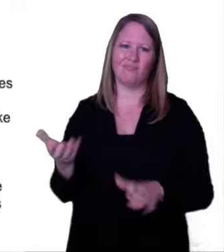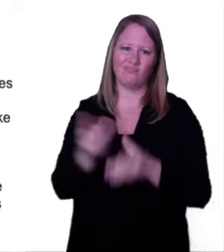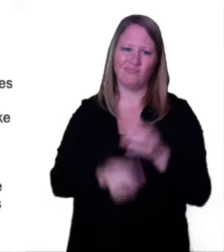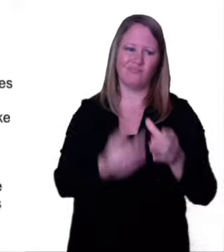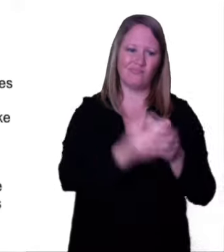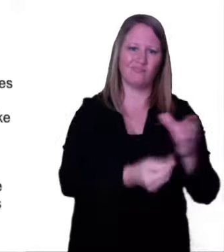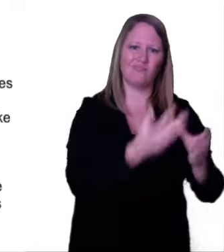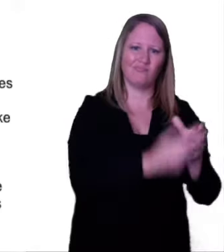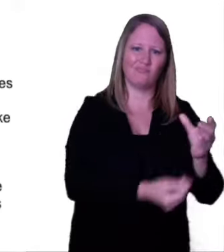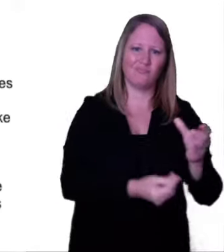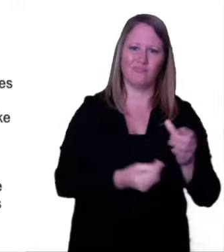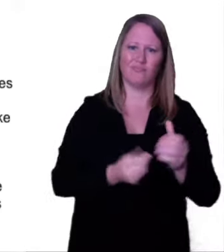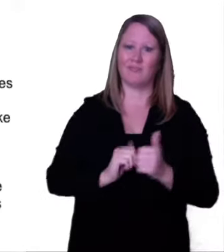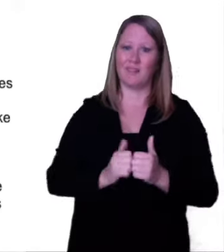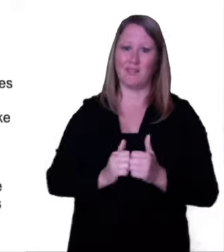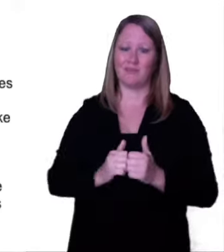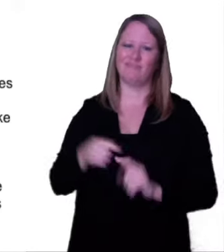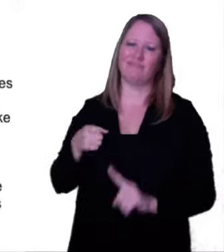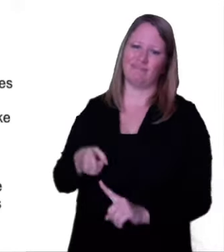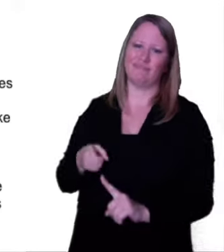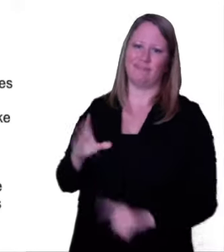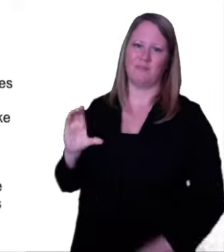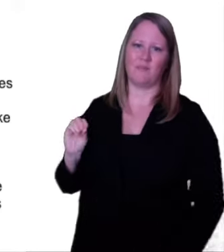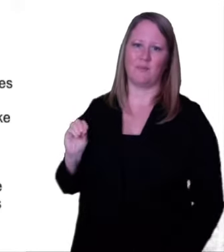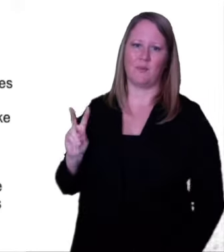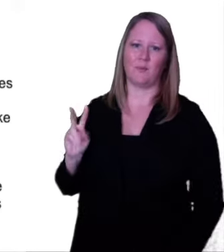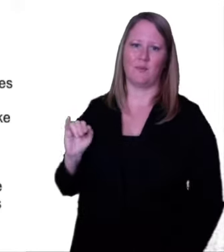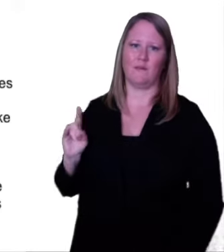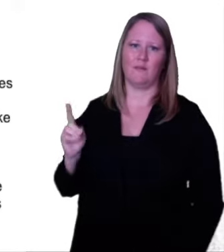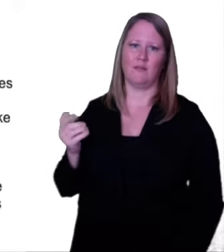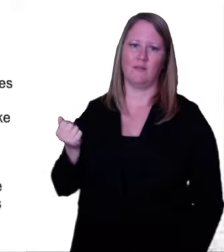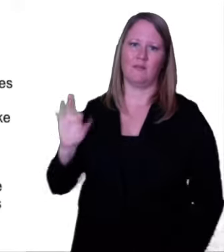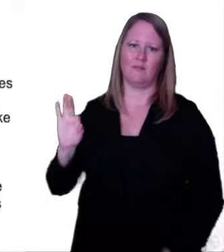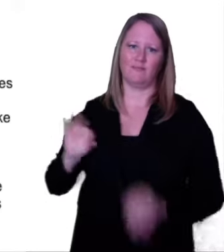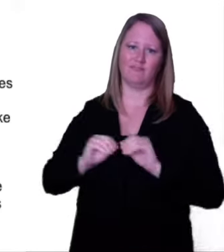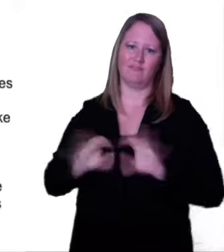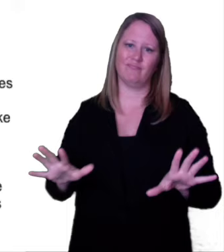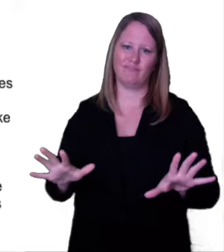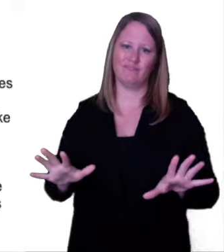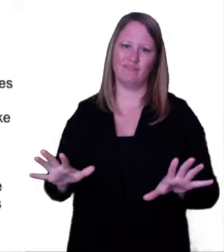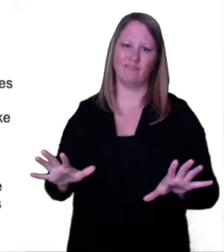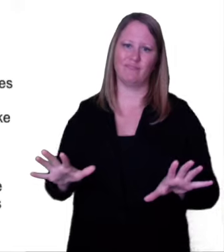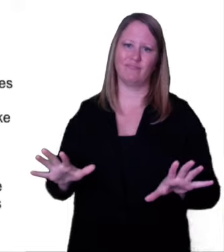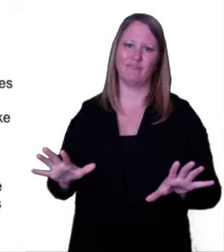that could persist in certain areas. And